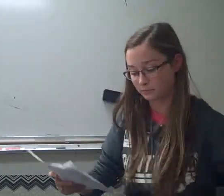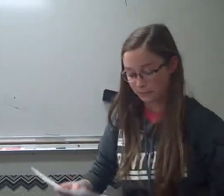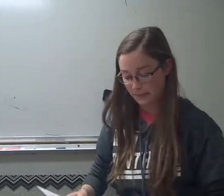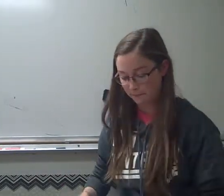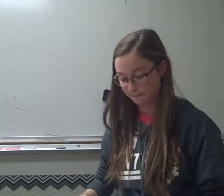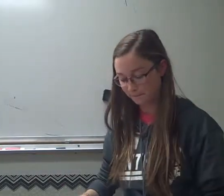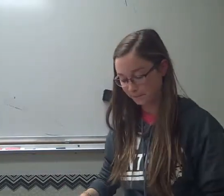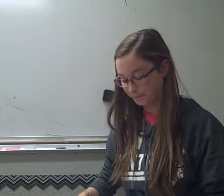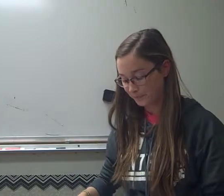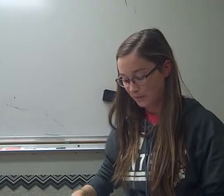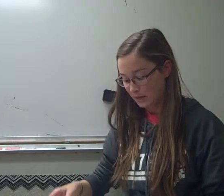Okay.